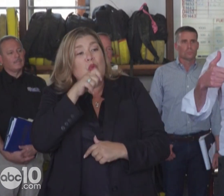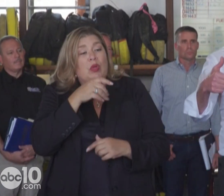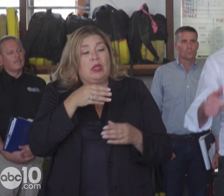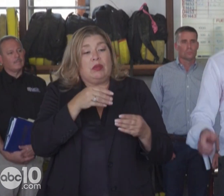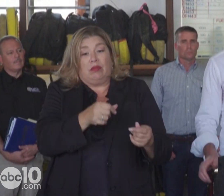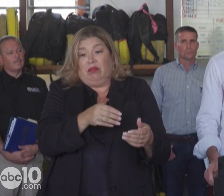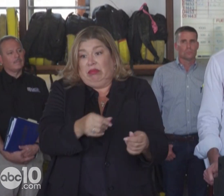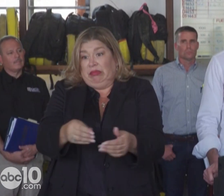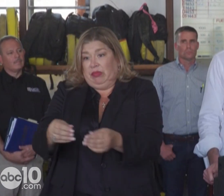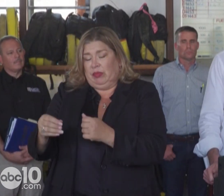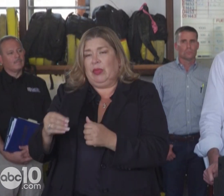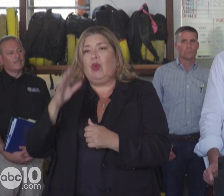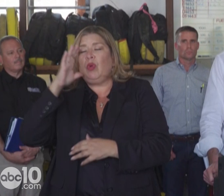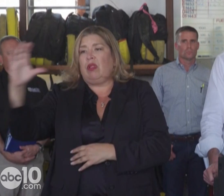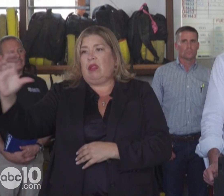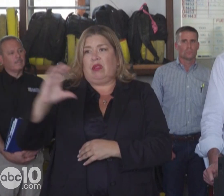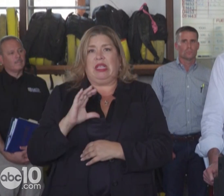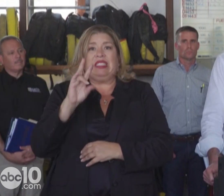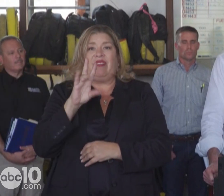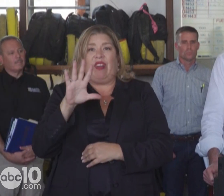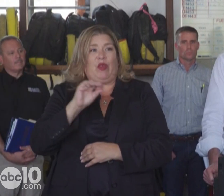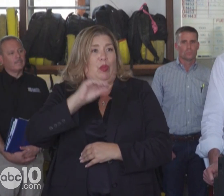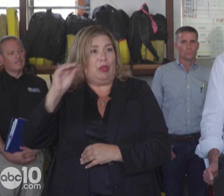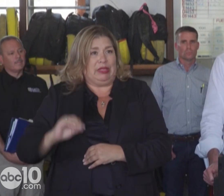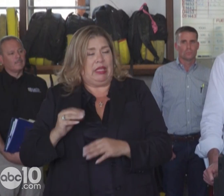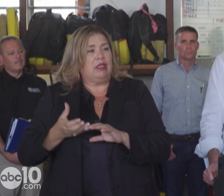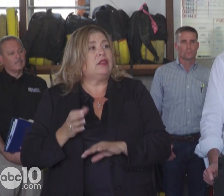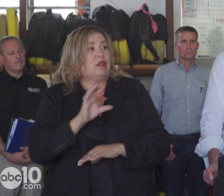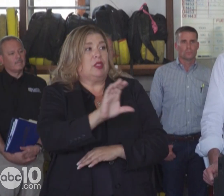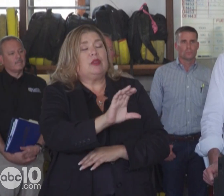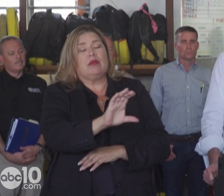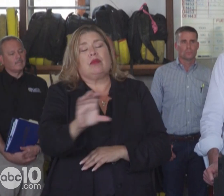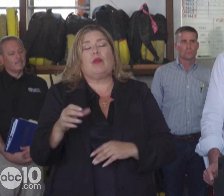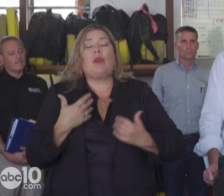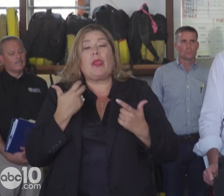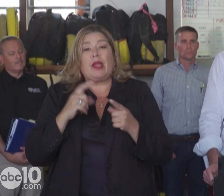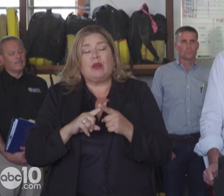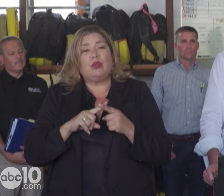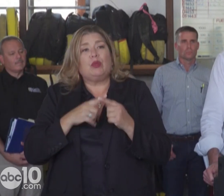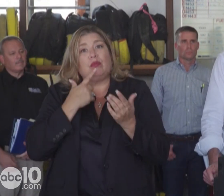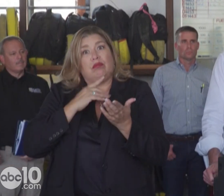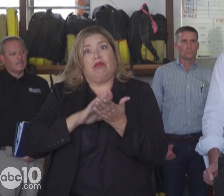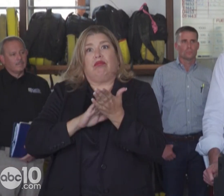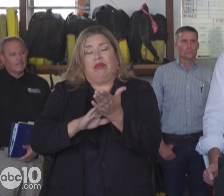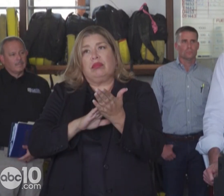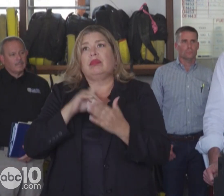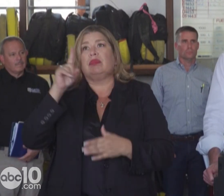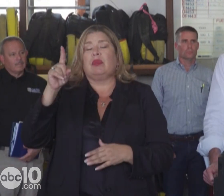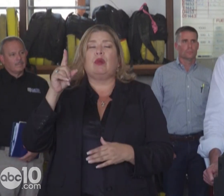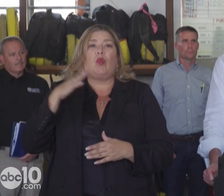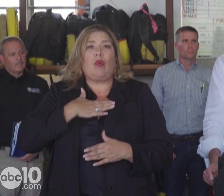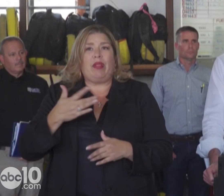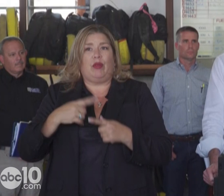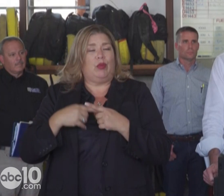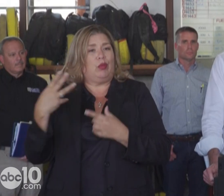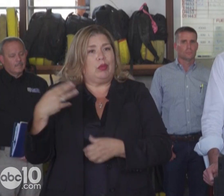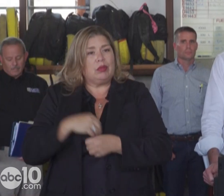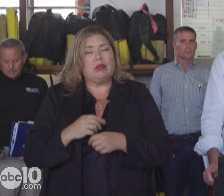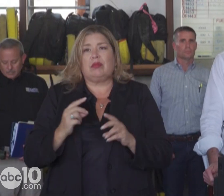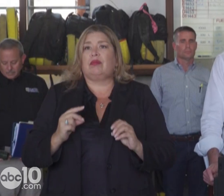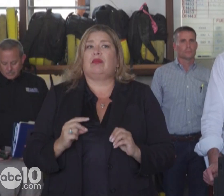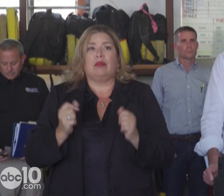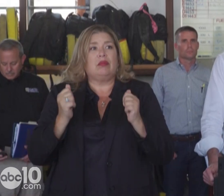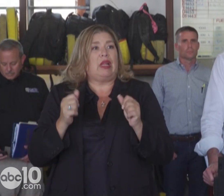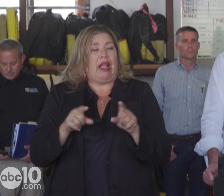our costs associated with these efforts to be reimbursed. We want to compliment their willingness to engage as quickly as